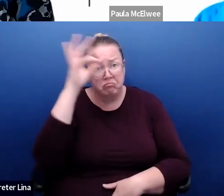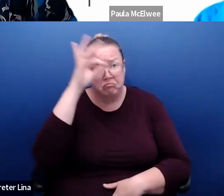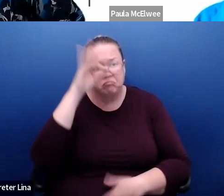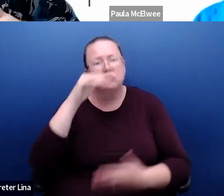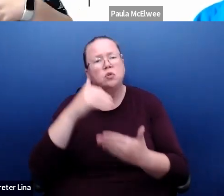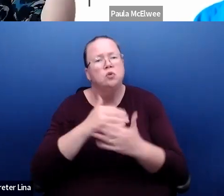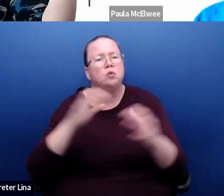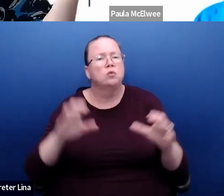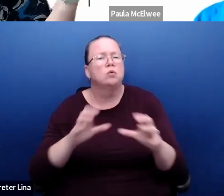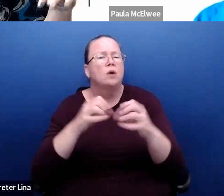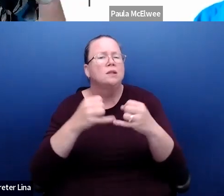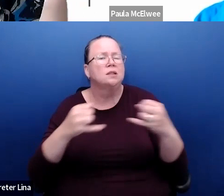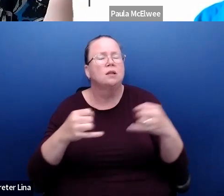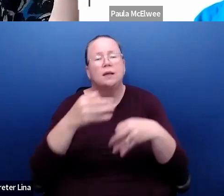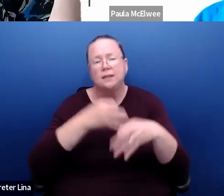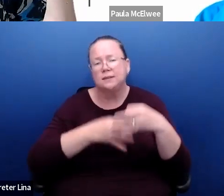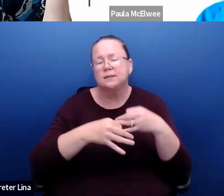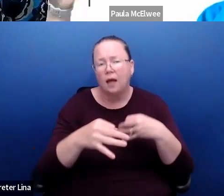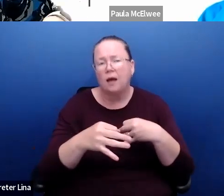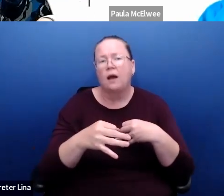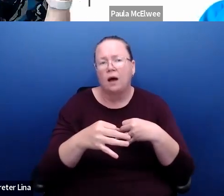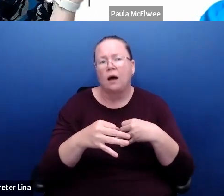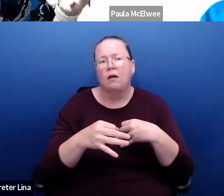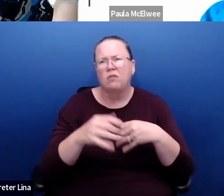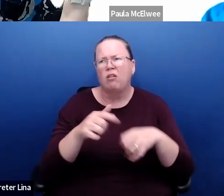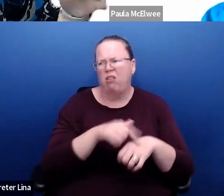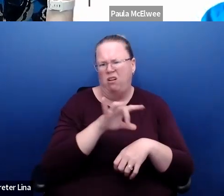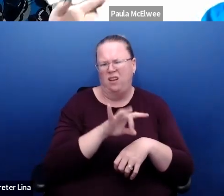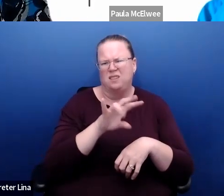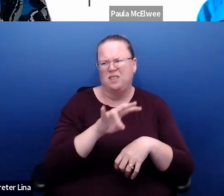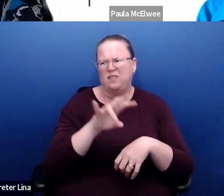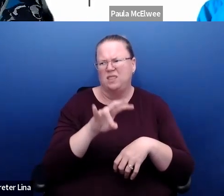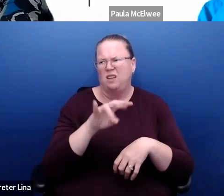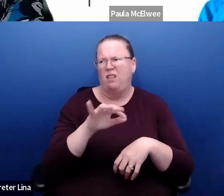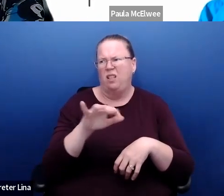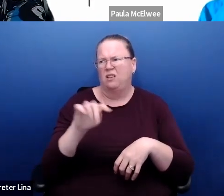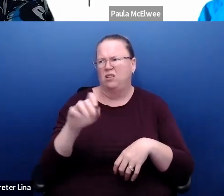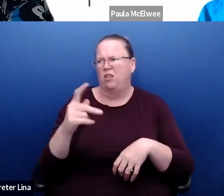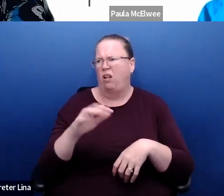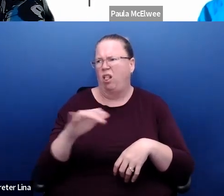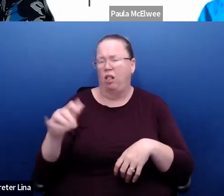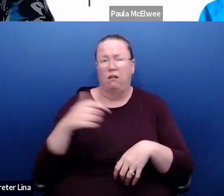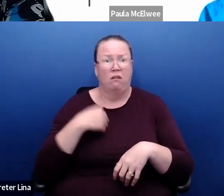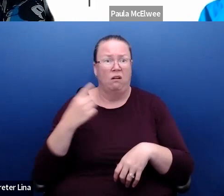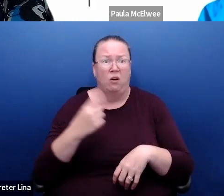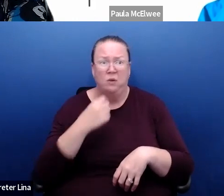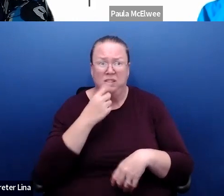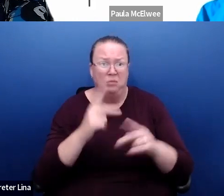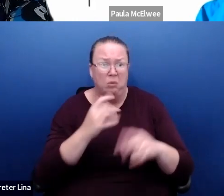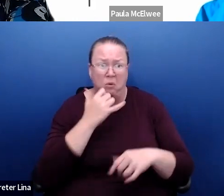crisis line instead of the super long 1877 talk, whatever, that I always told people the wrong